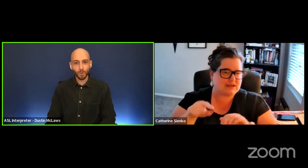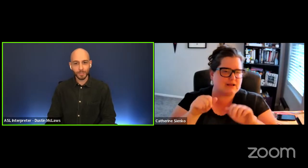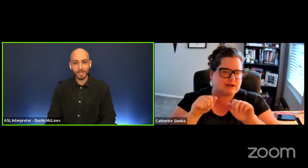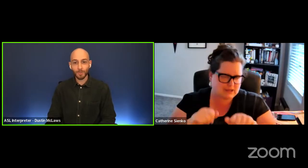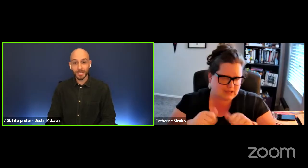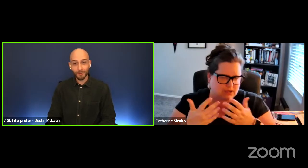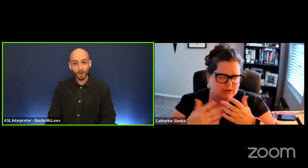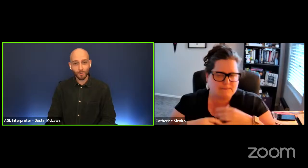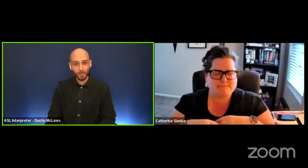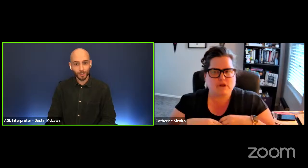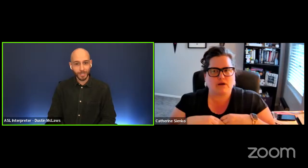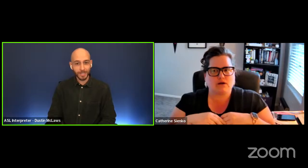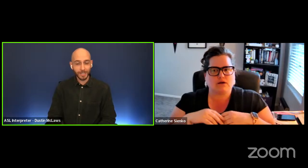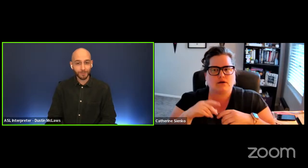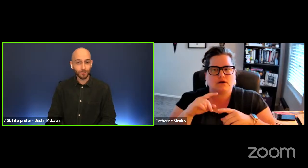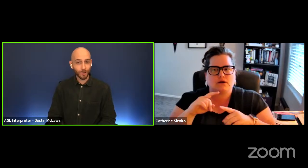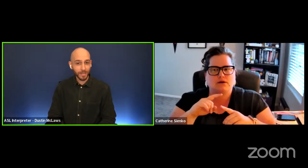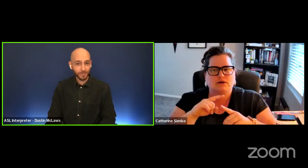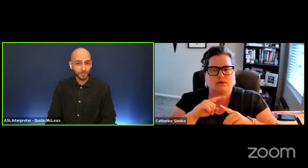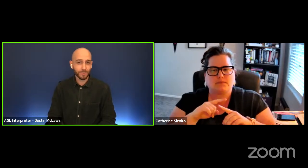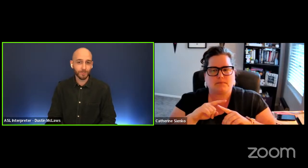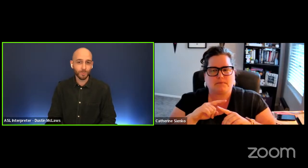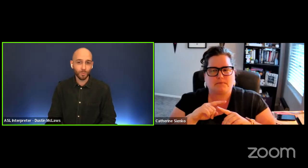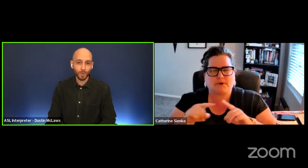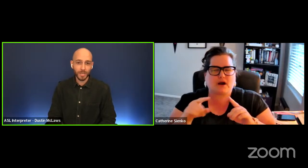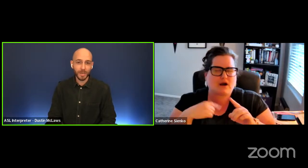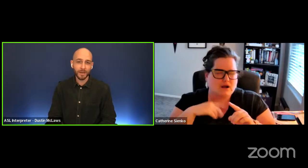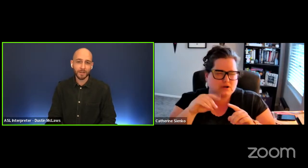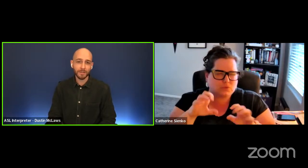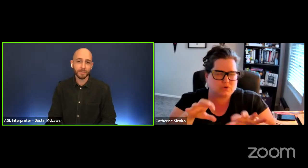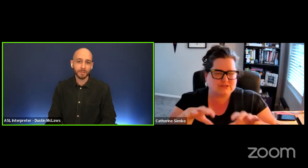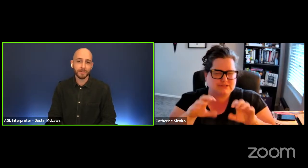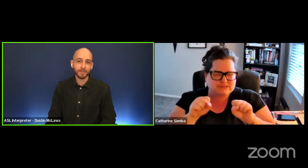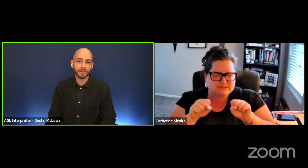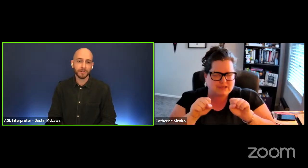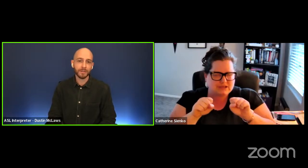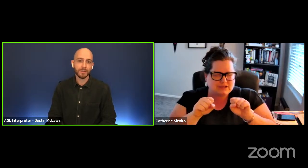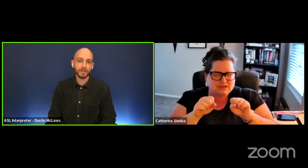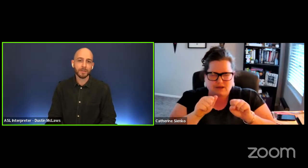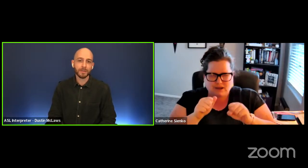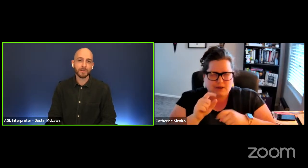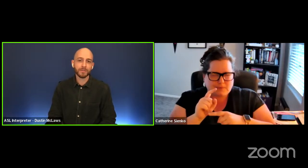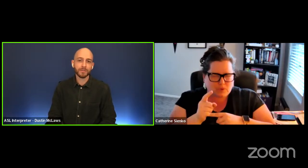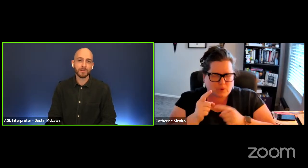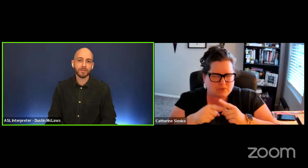So it's important that we give our representatives grace where we can.